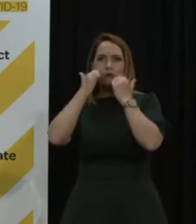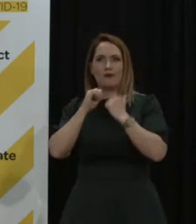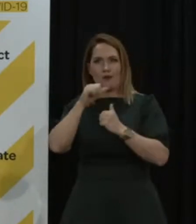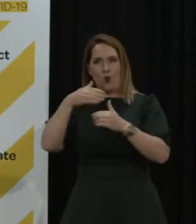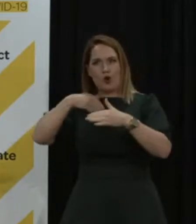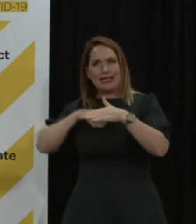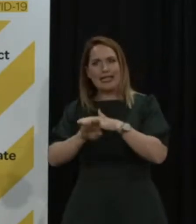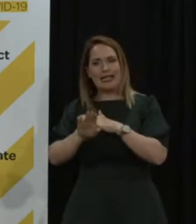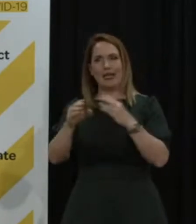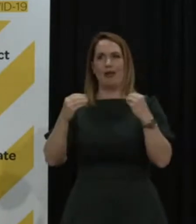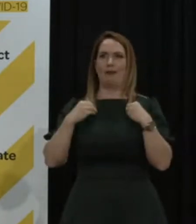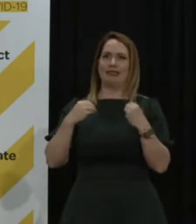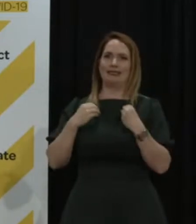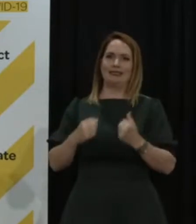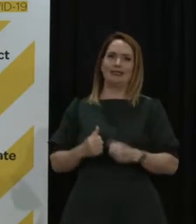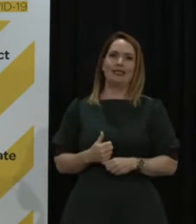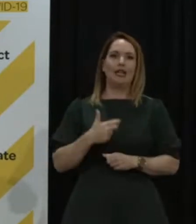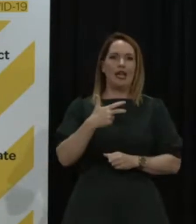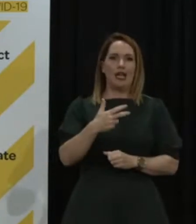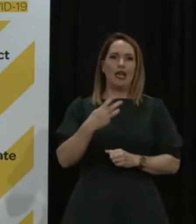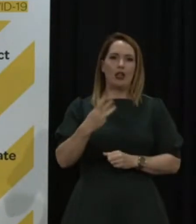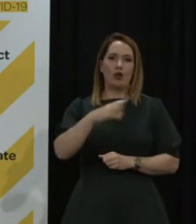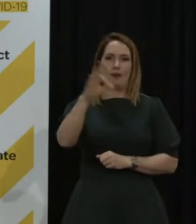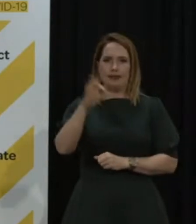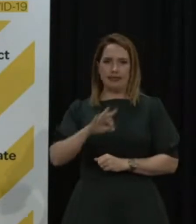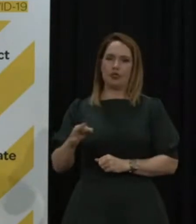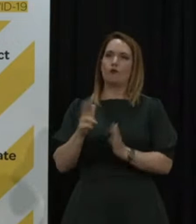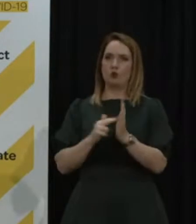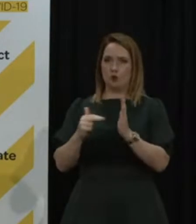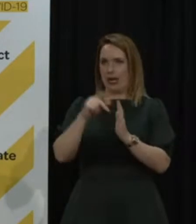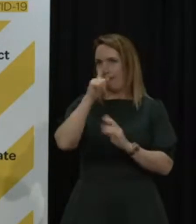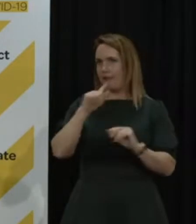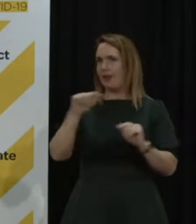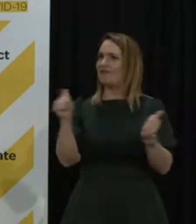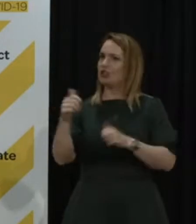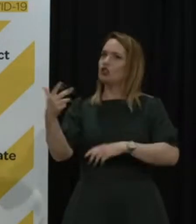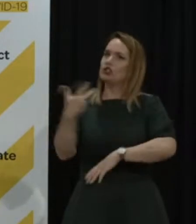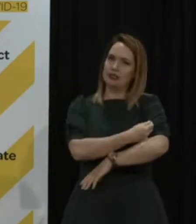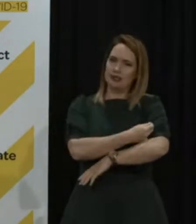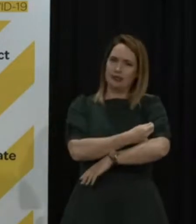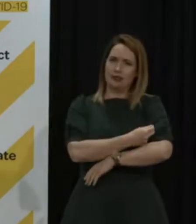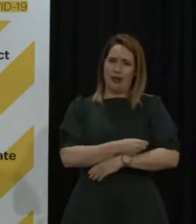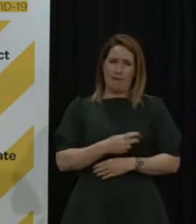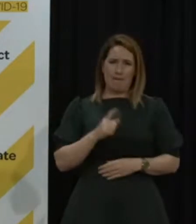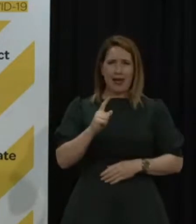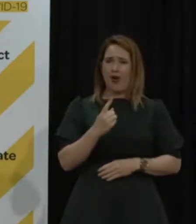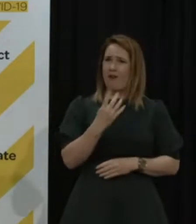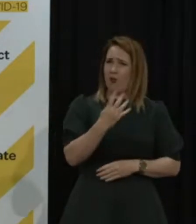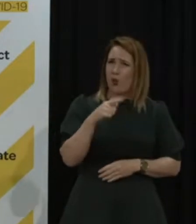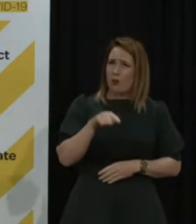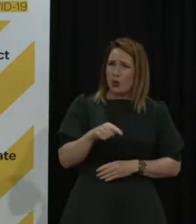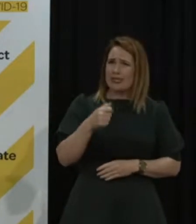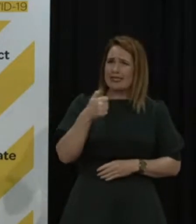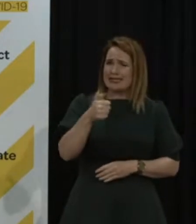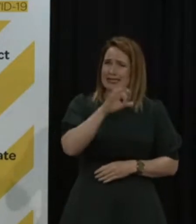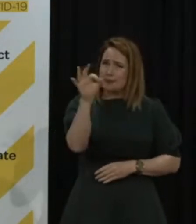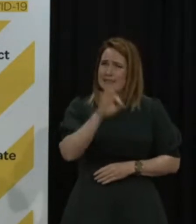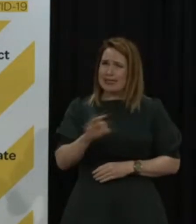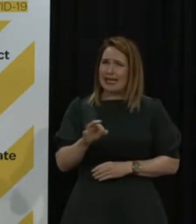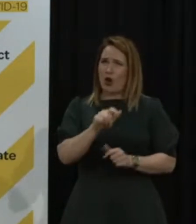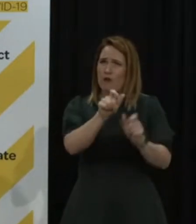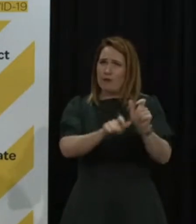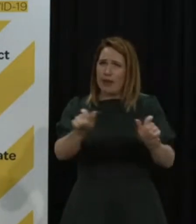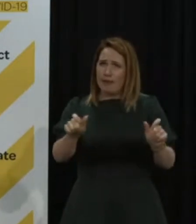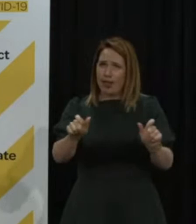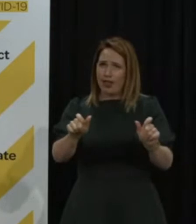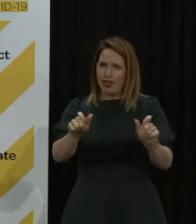Zealanders are fully vaccinated, but nearly 200,000 people, or 4.6% of the eligible population, are more than